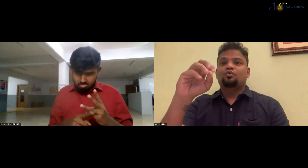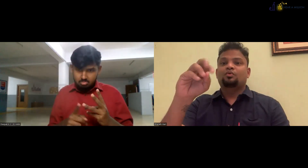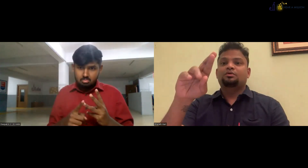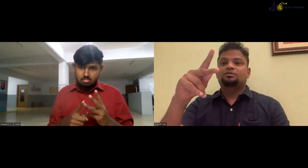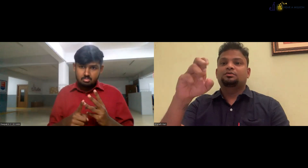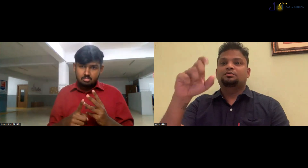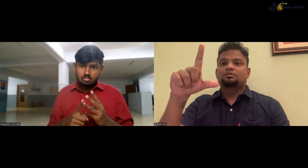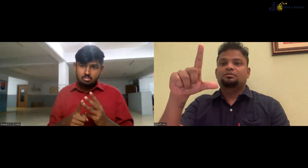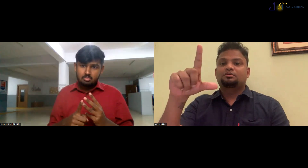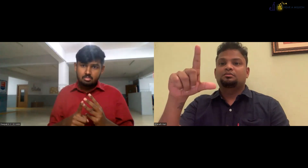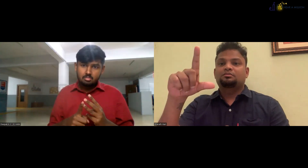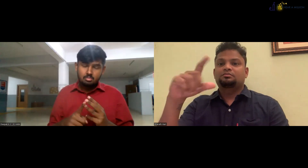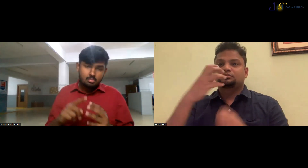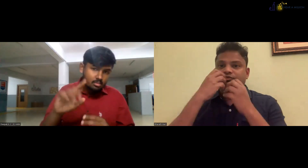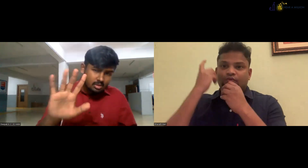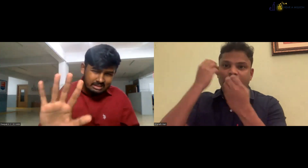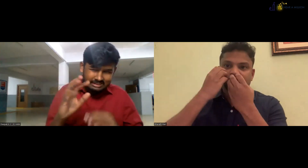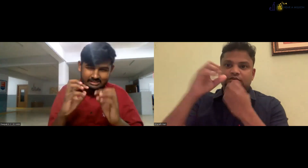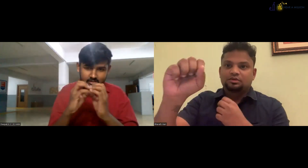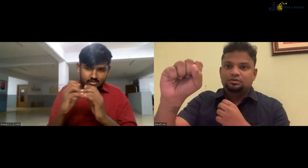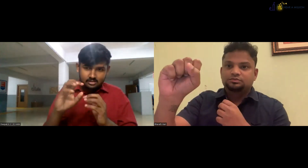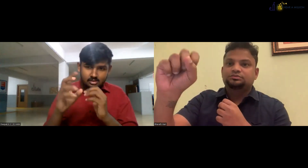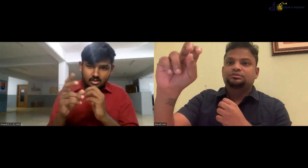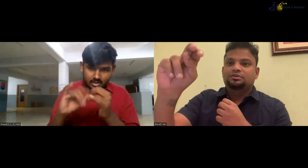another activity you did?